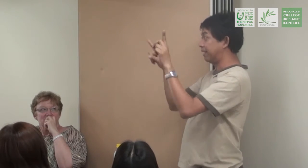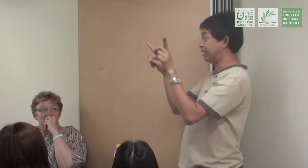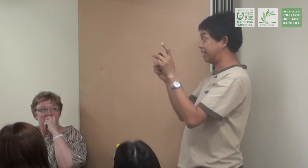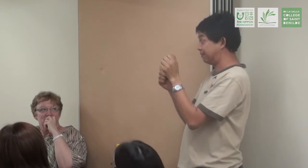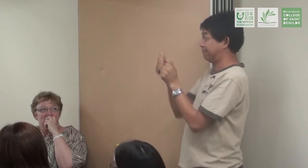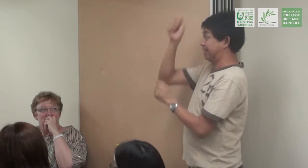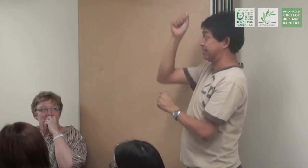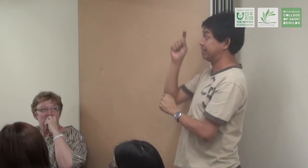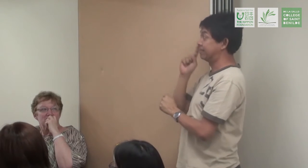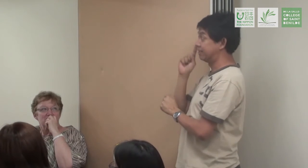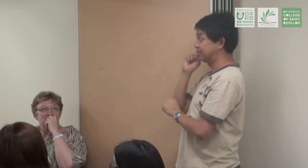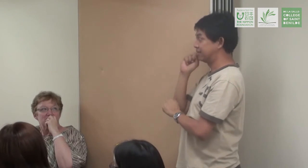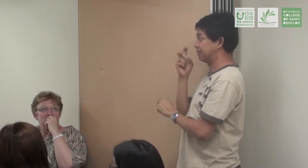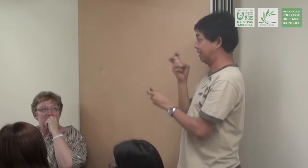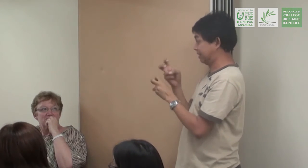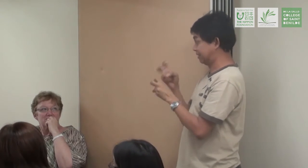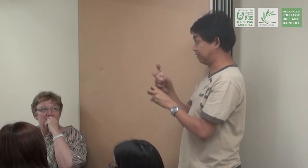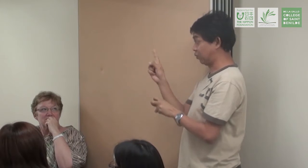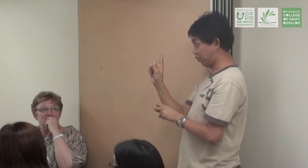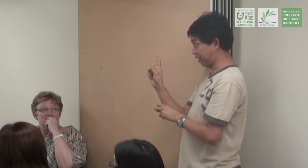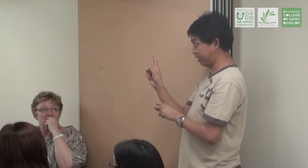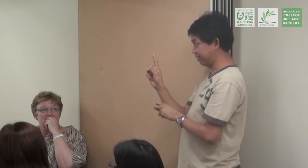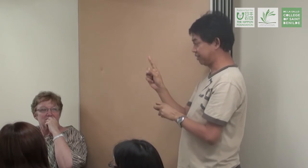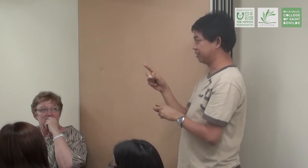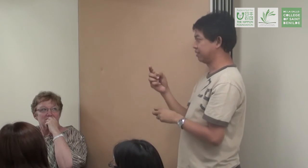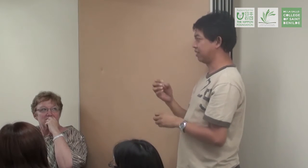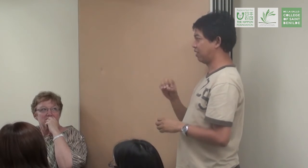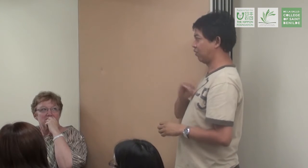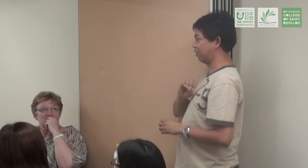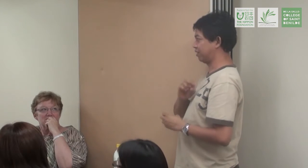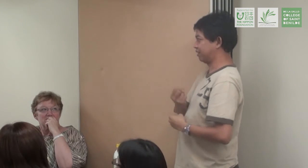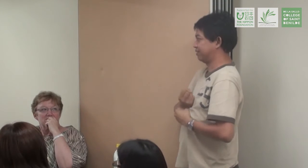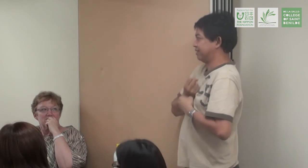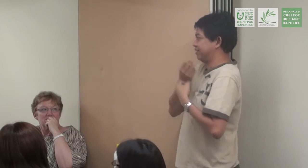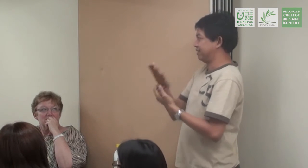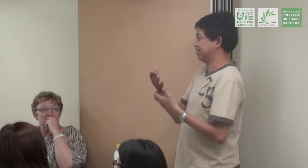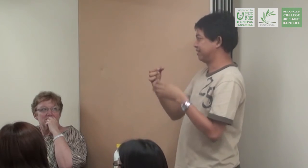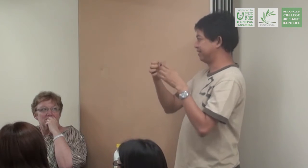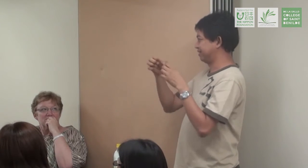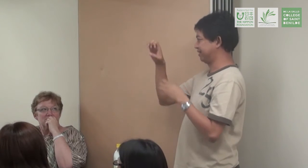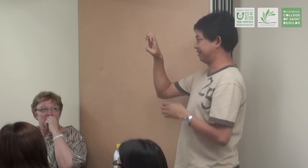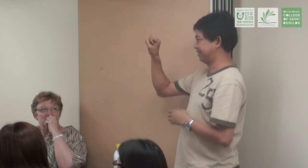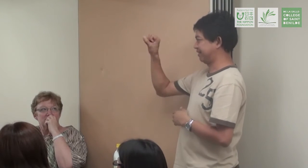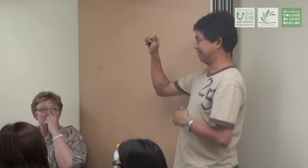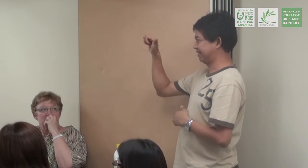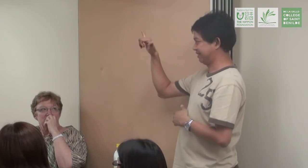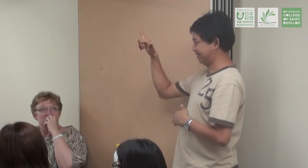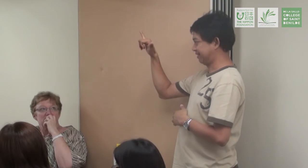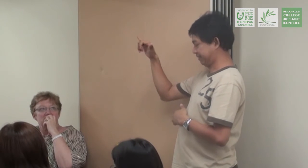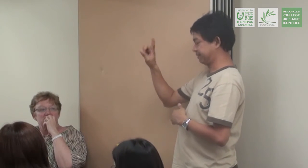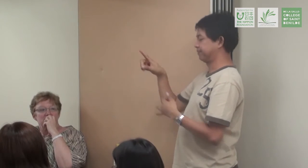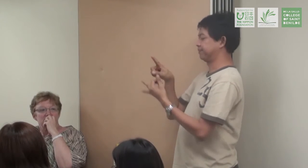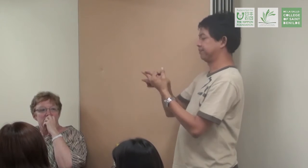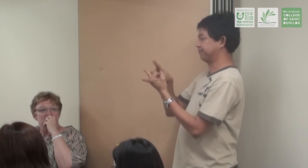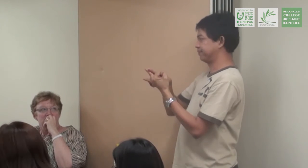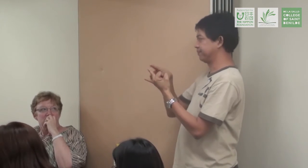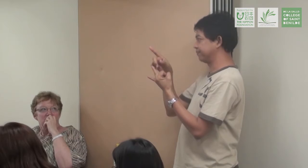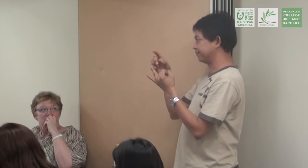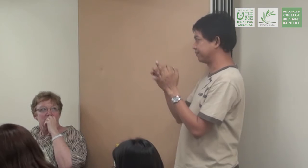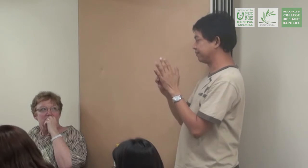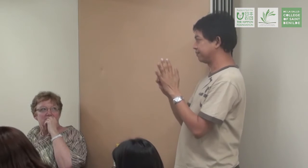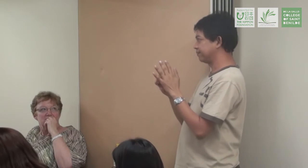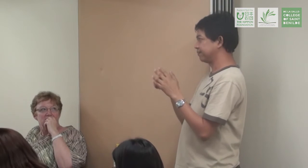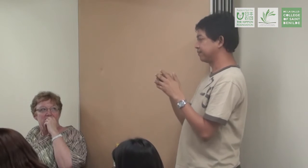okay, relating each other. For most of the deaf, what's difficult is self-expression. So the